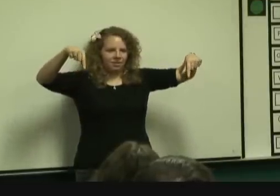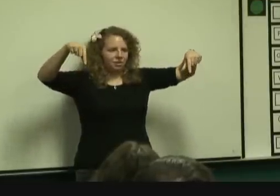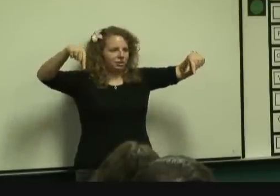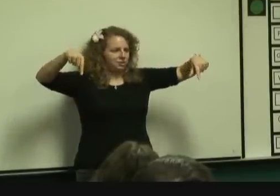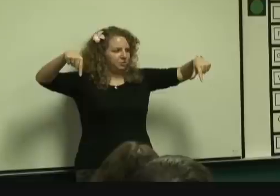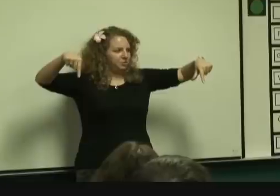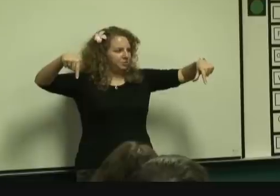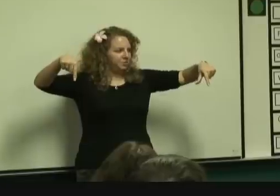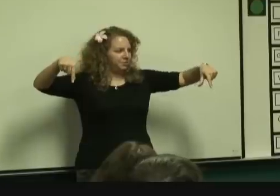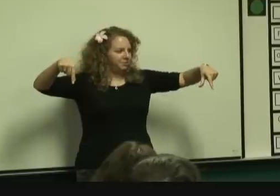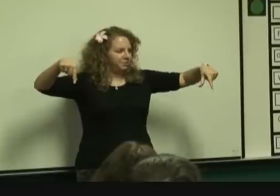Q.